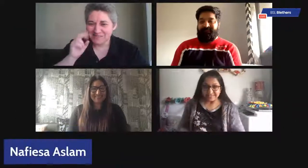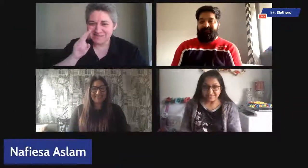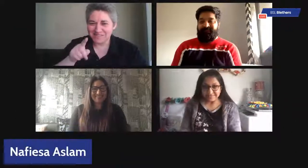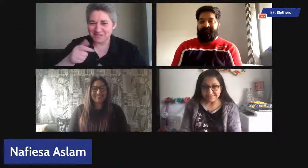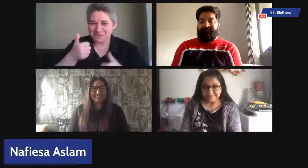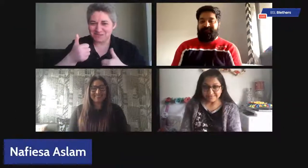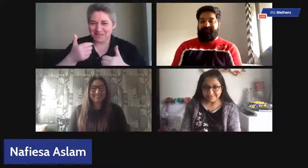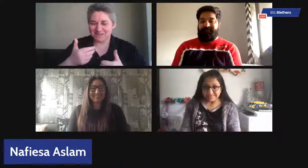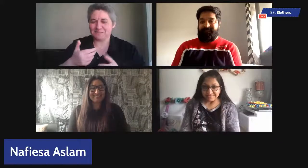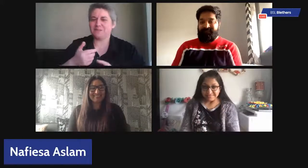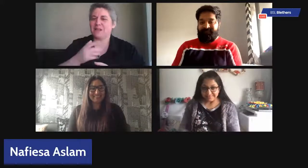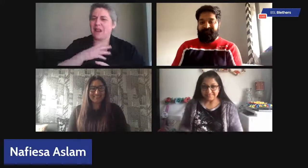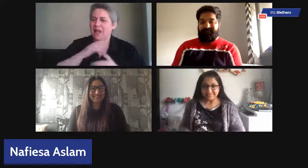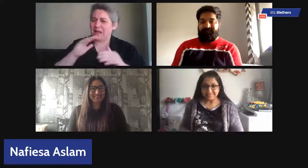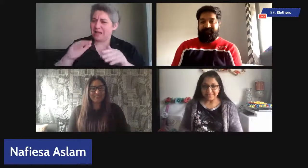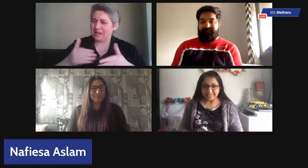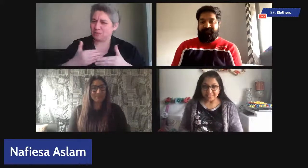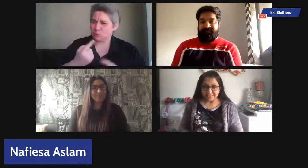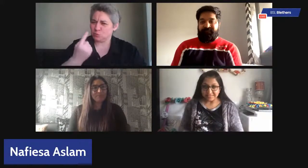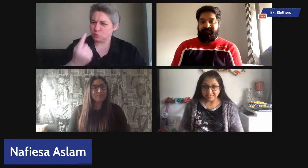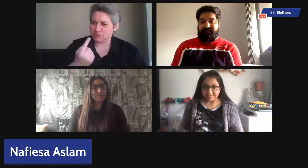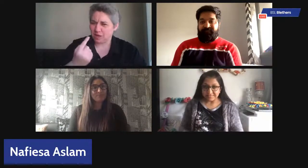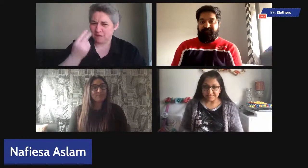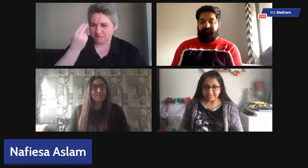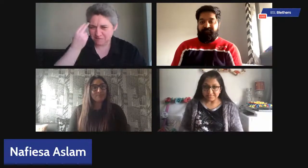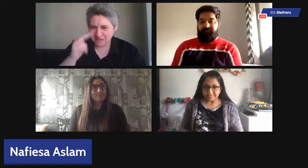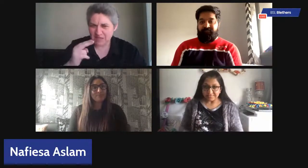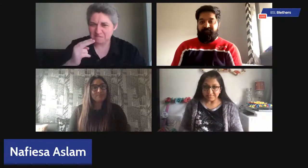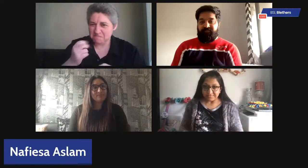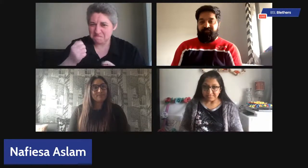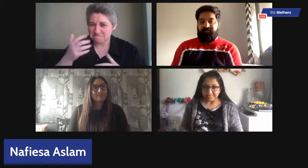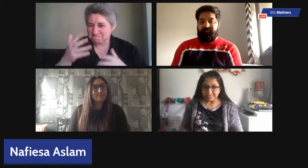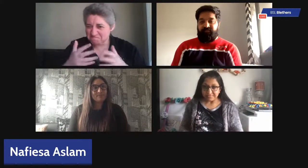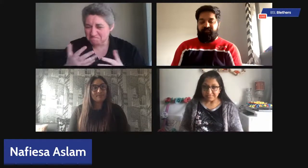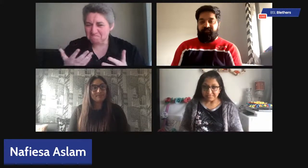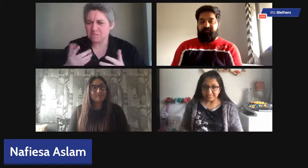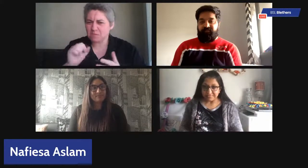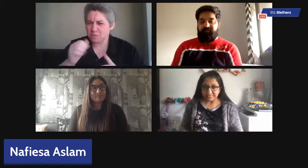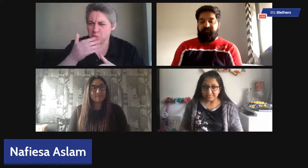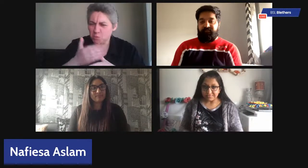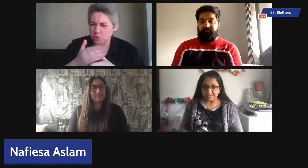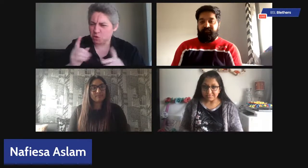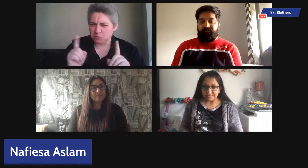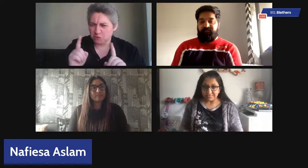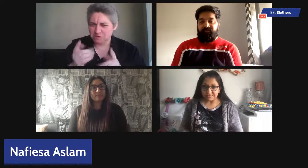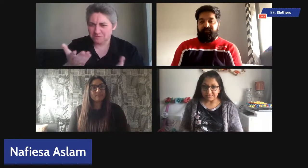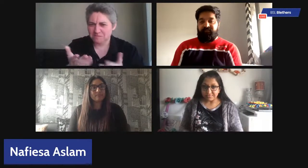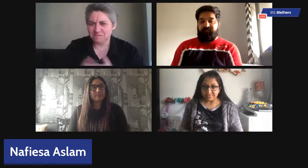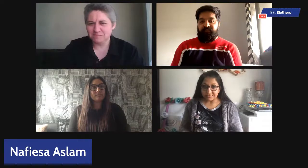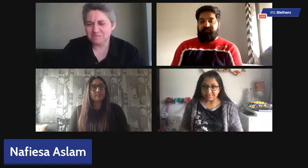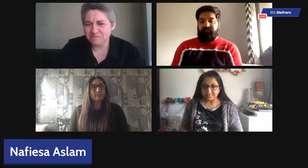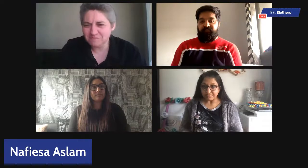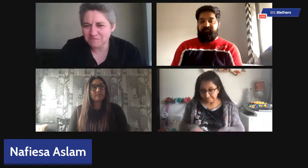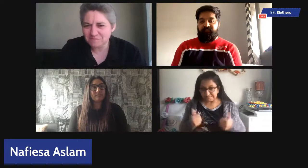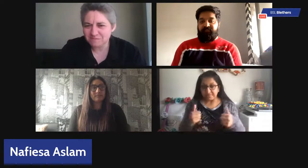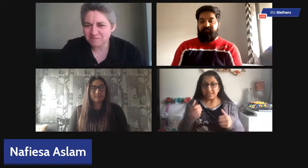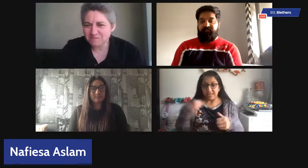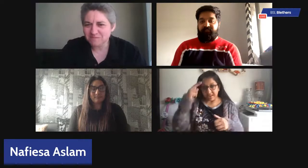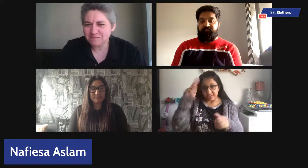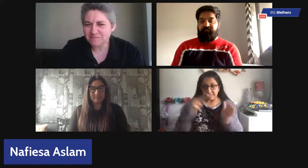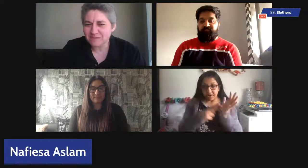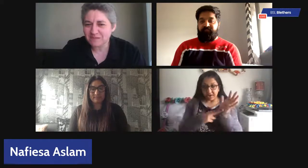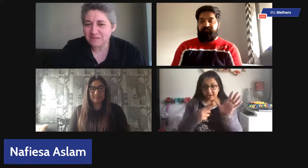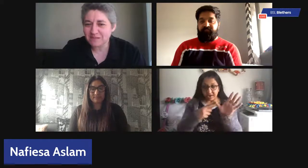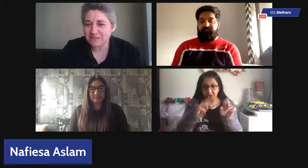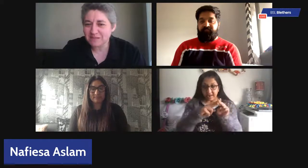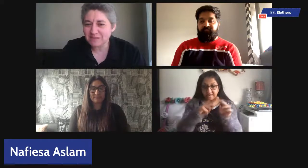Hi, Avro. It's great to see you here today. Could you, last but not least, introduce yourself? Tell us a wee bit